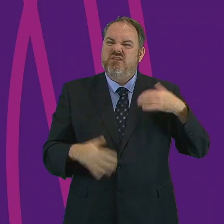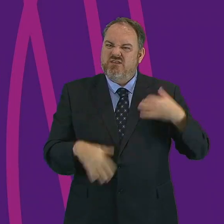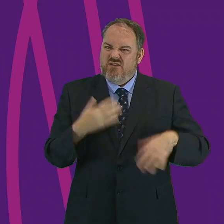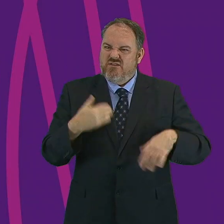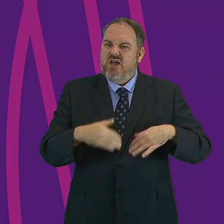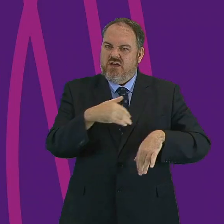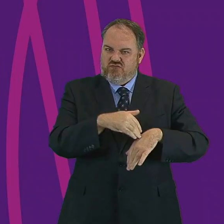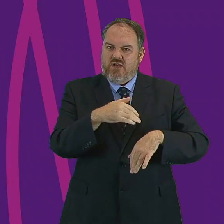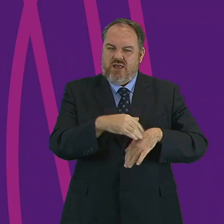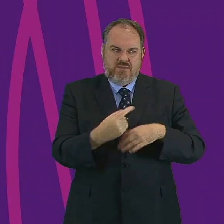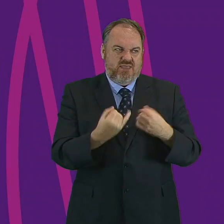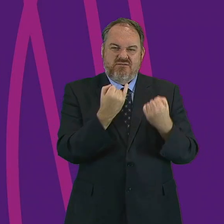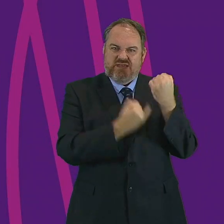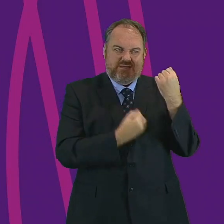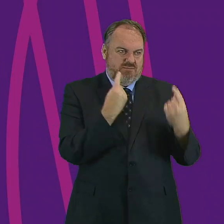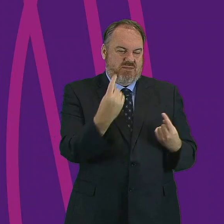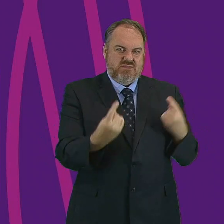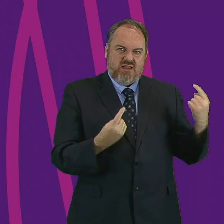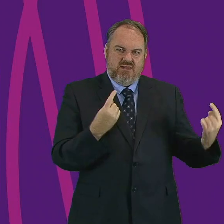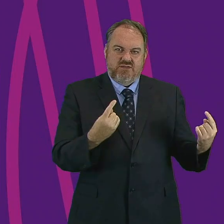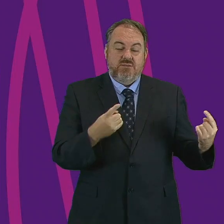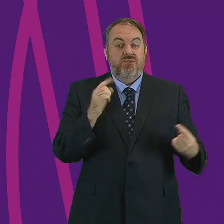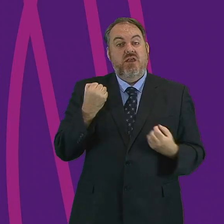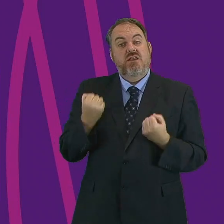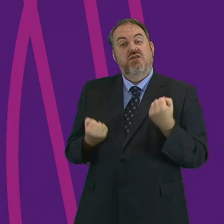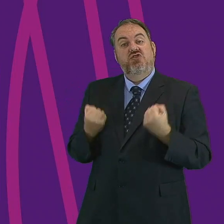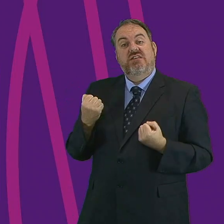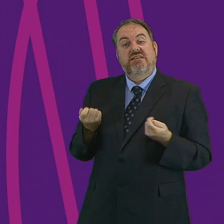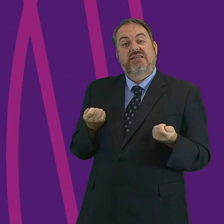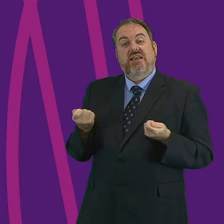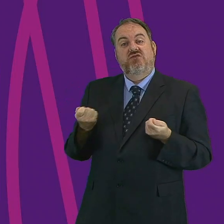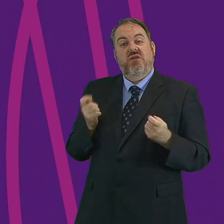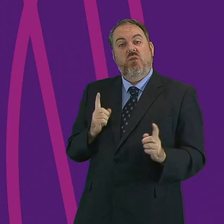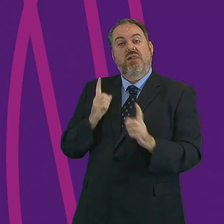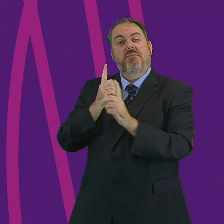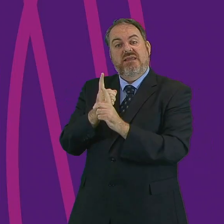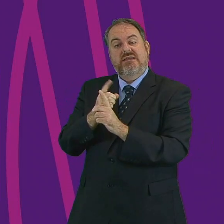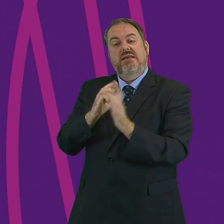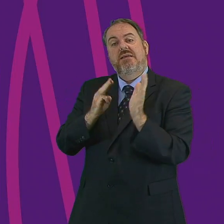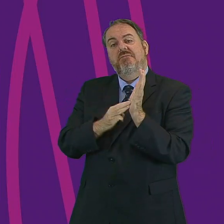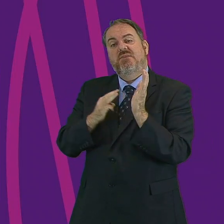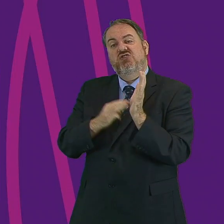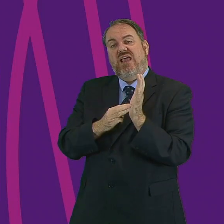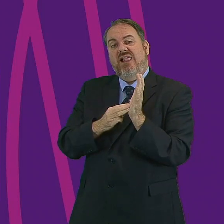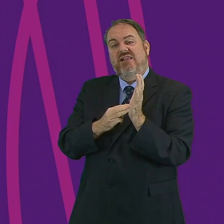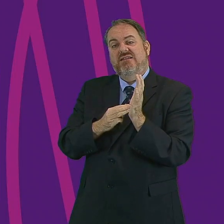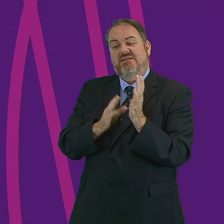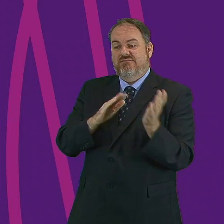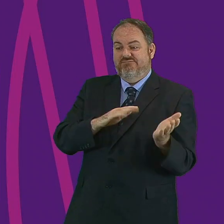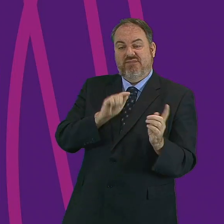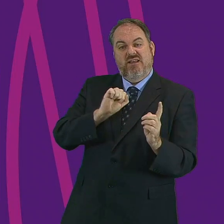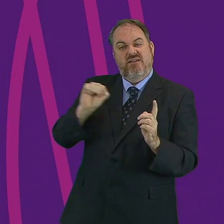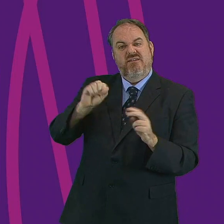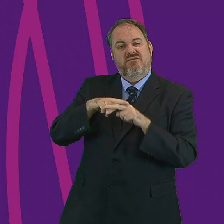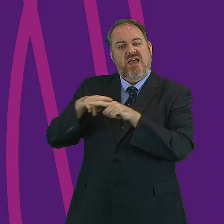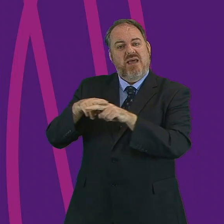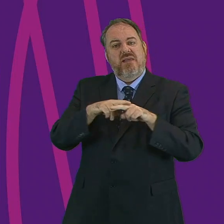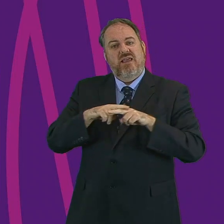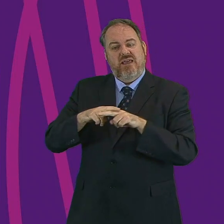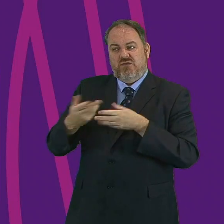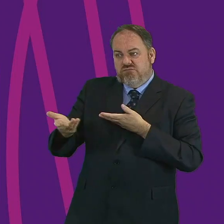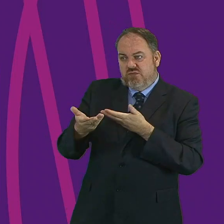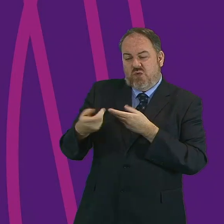The Justice Secretary will meet with Michelle Stewart's family to listen to further views there, and we will continue to act